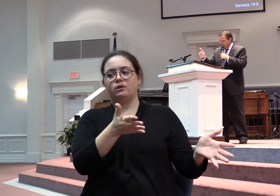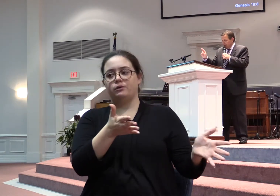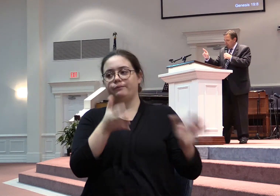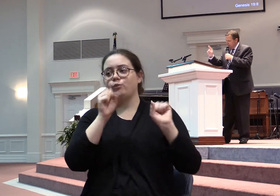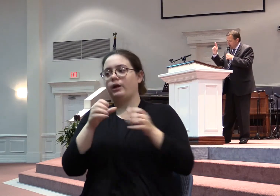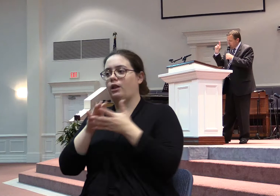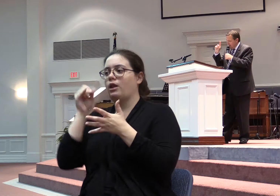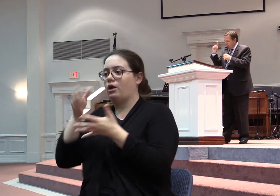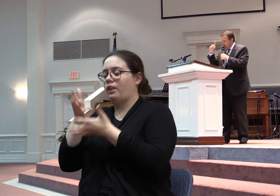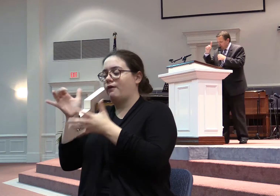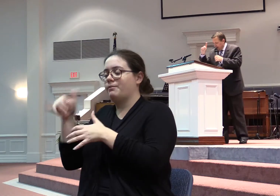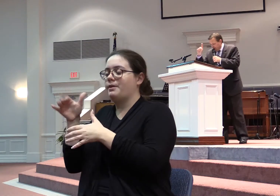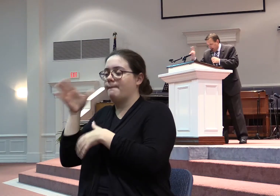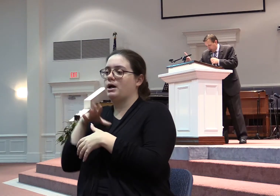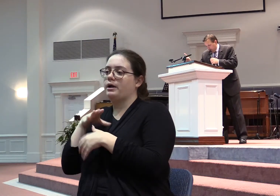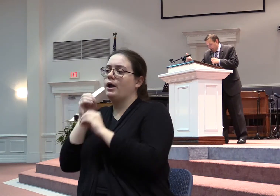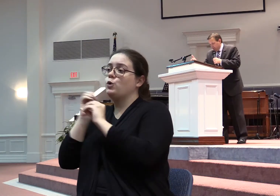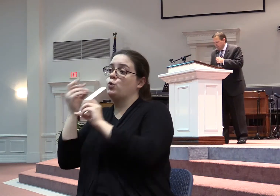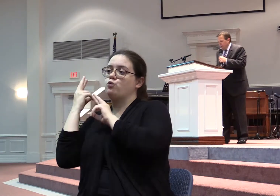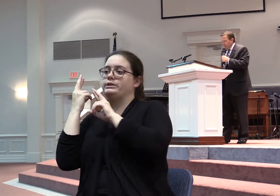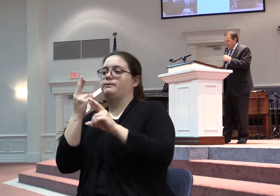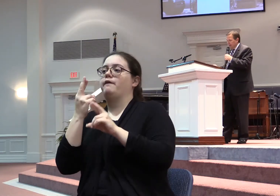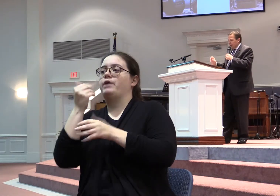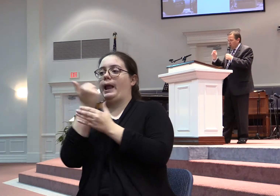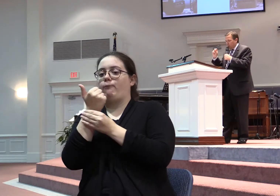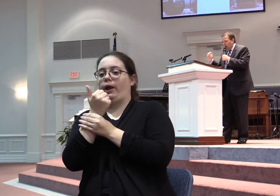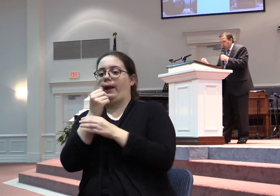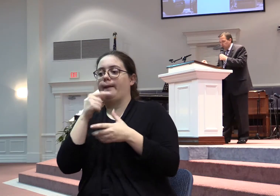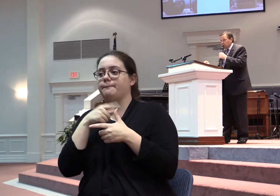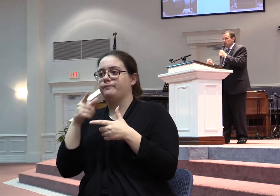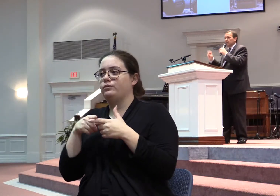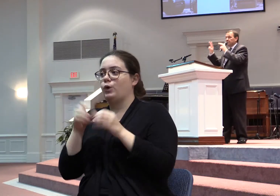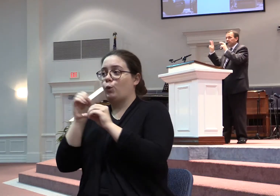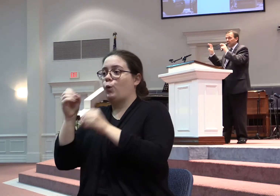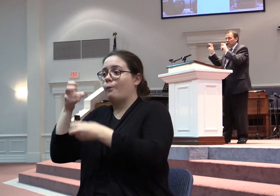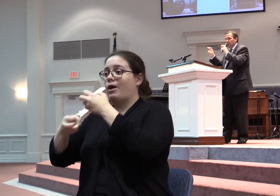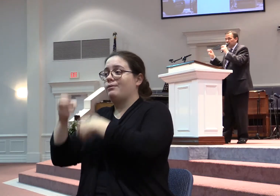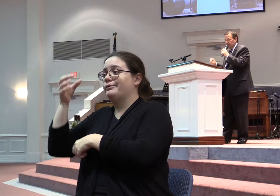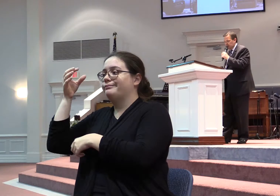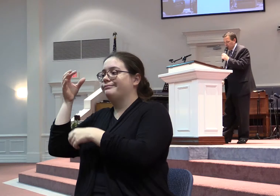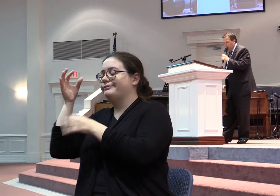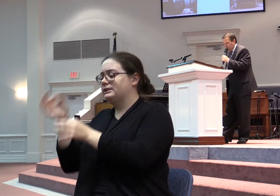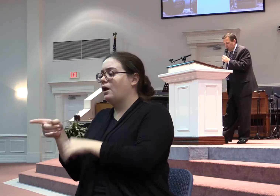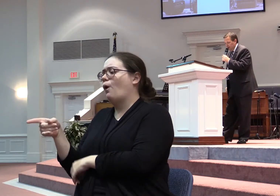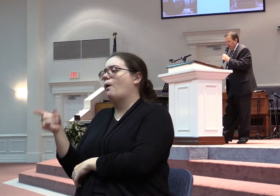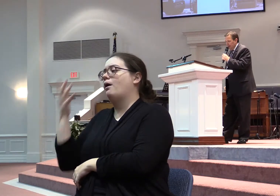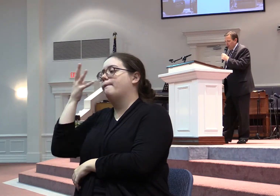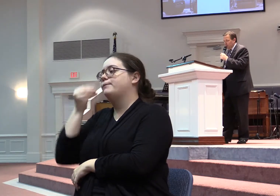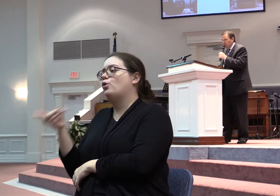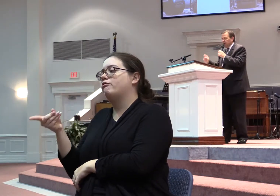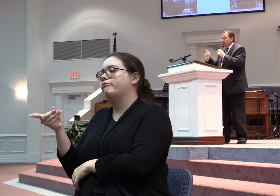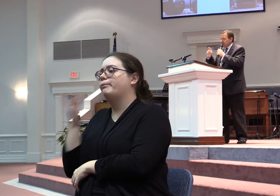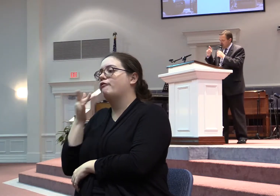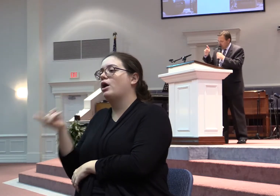Lot. He first had no respect for Abraham. Right. Then he had no problem choosing the better looking piece of property. He